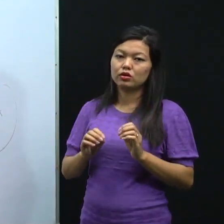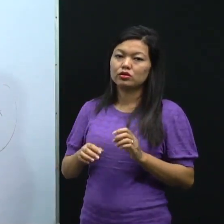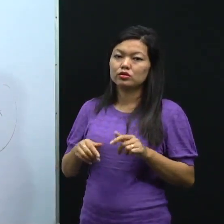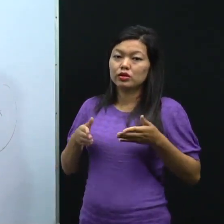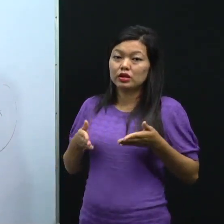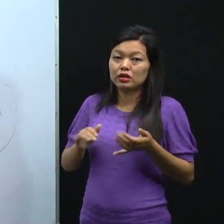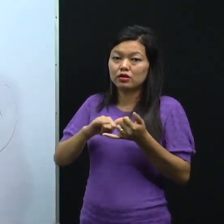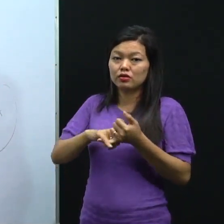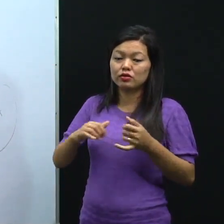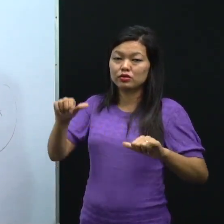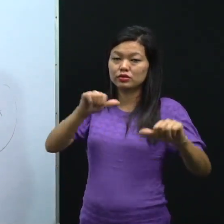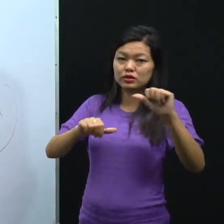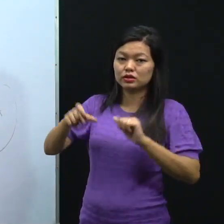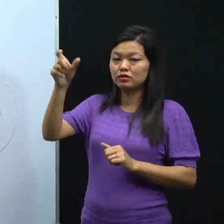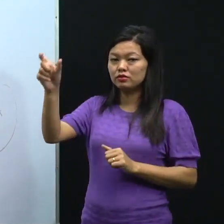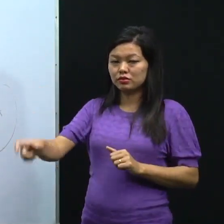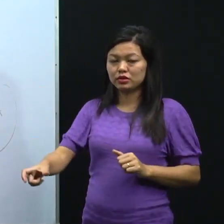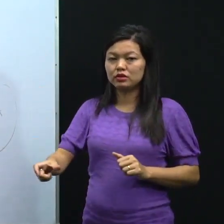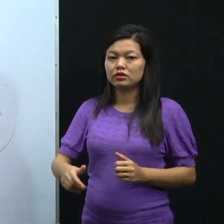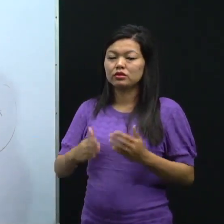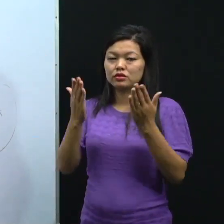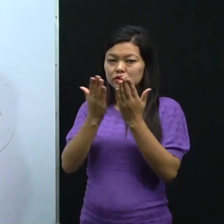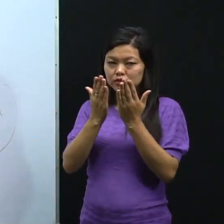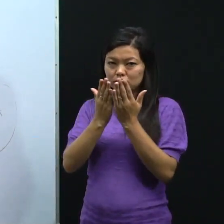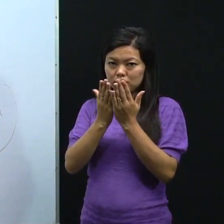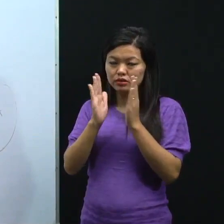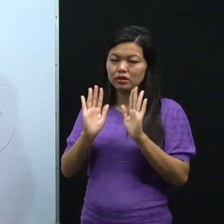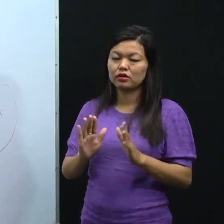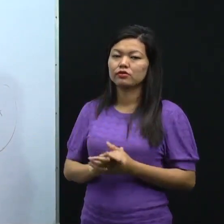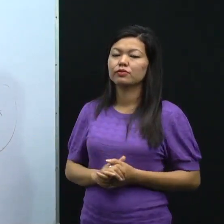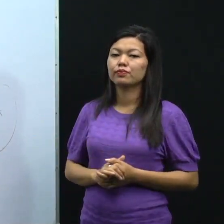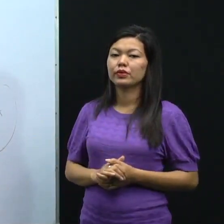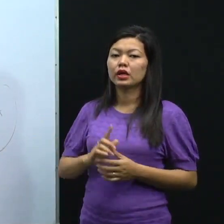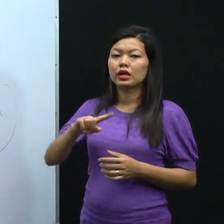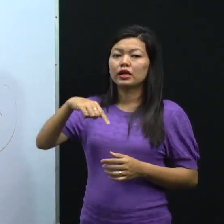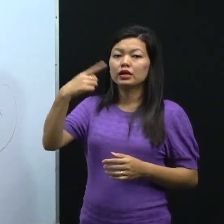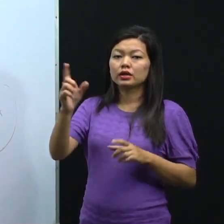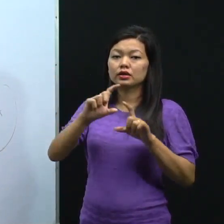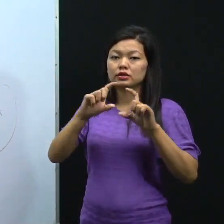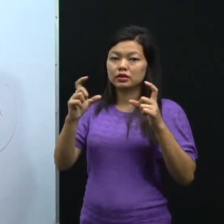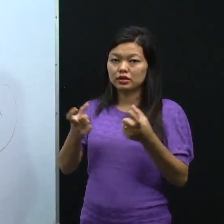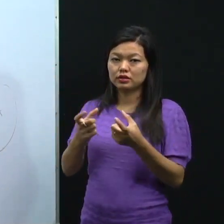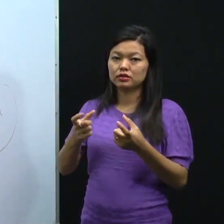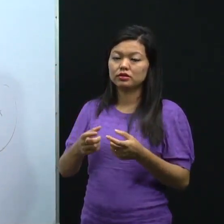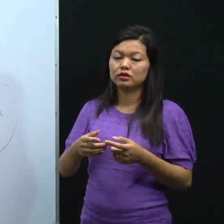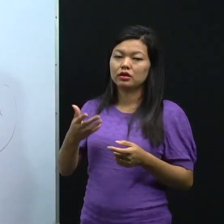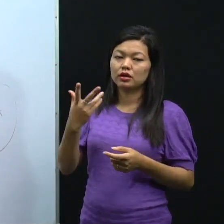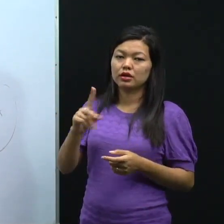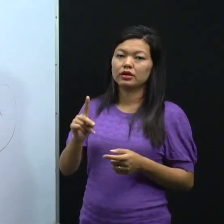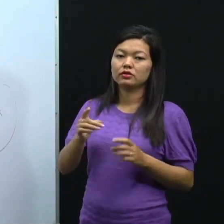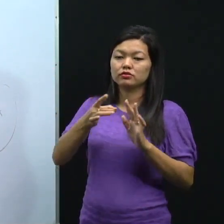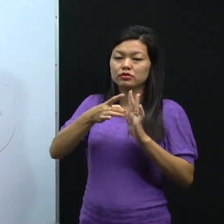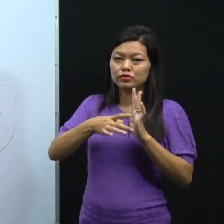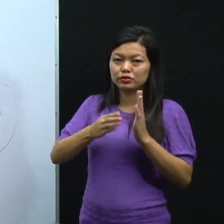the drawback and advantage of the Thomson model of atoms in the next class. For now, just go through in the textbook, there is